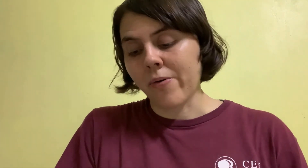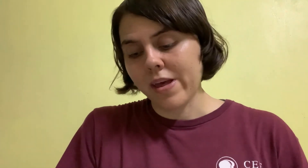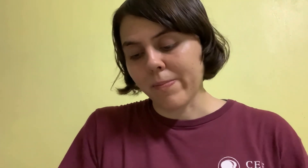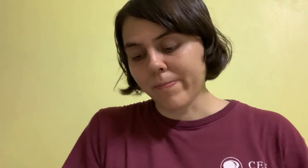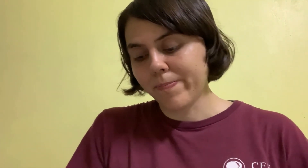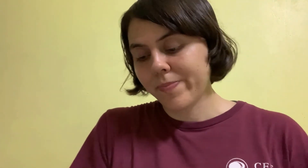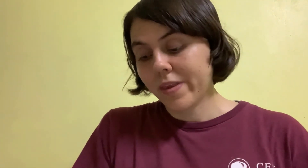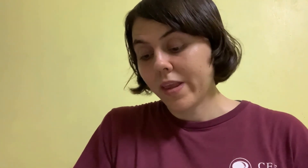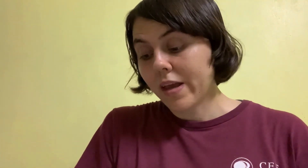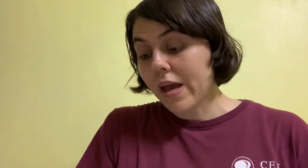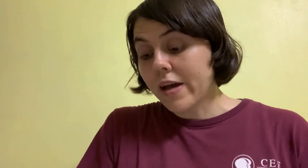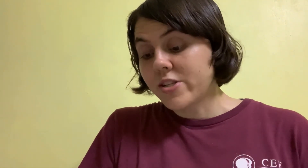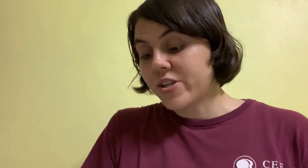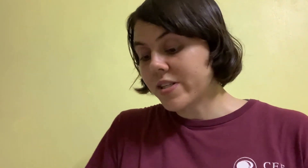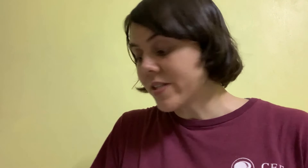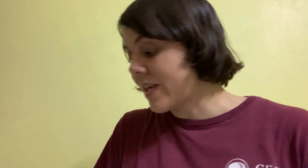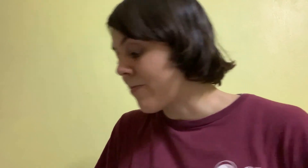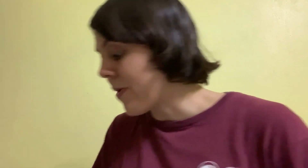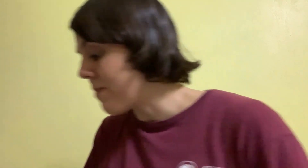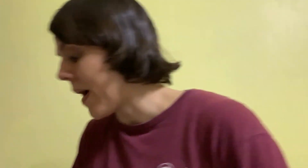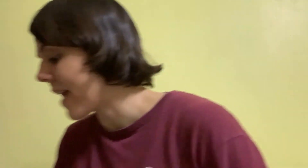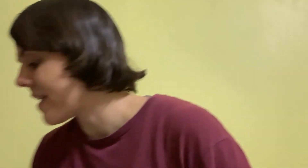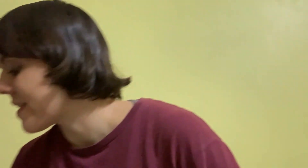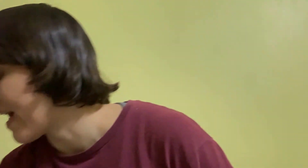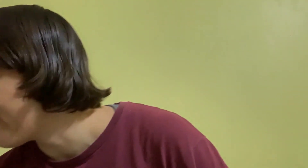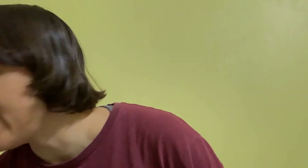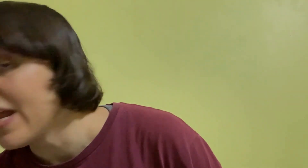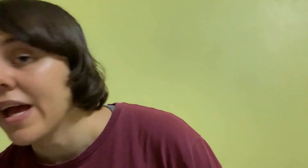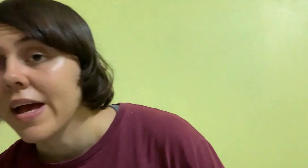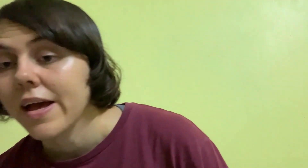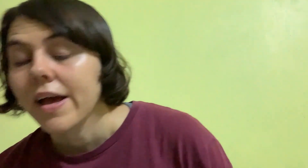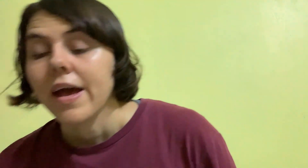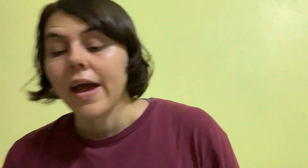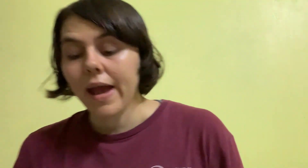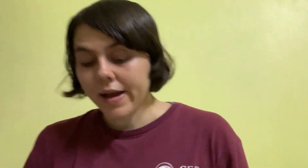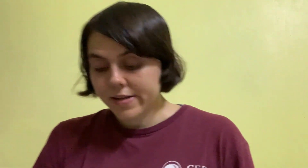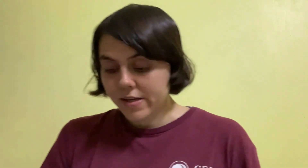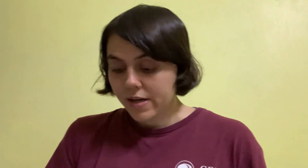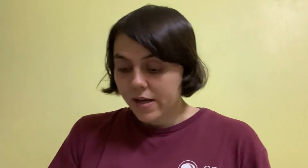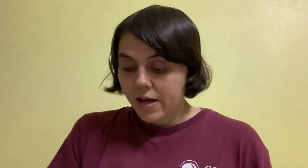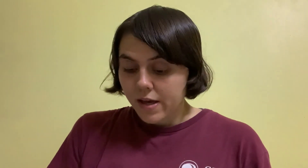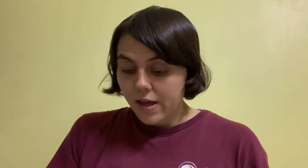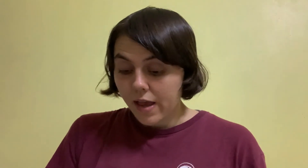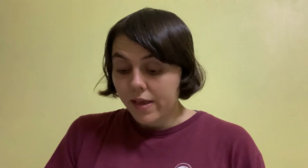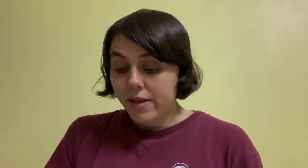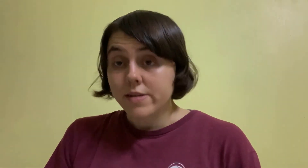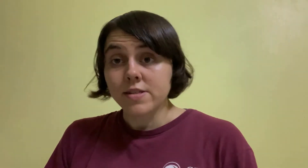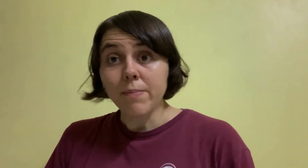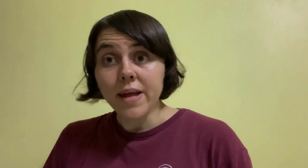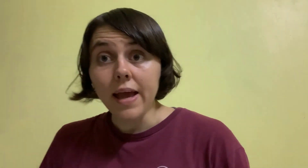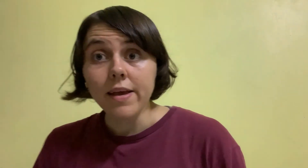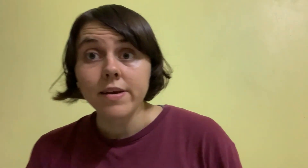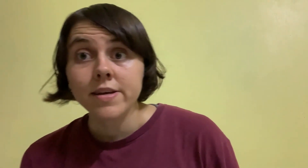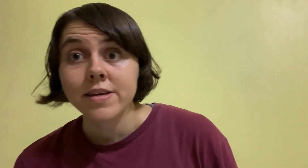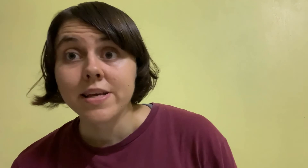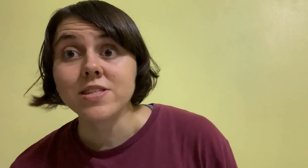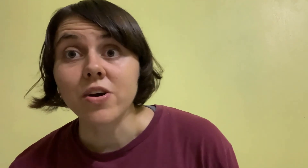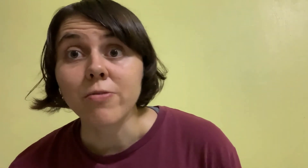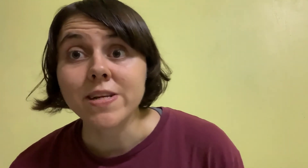him. Jesus, he went back into heaven, and someday he's going to